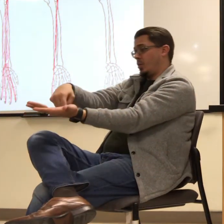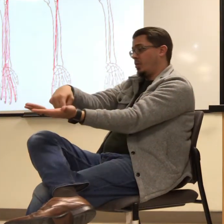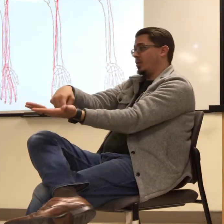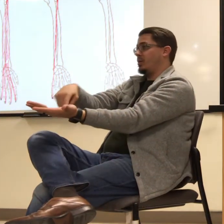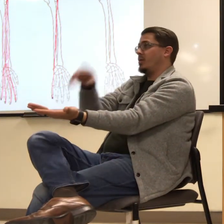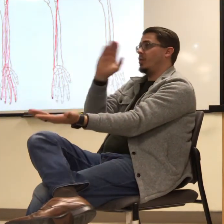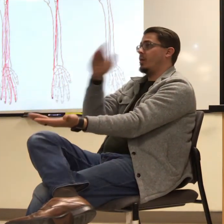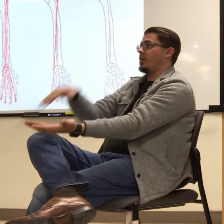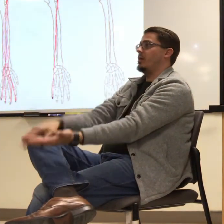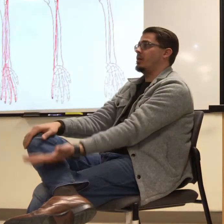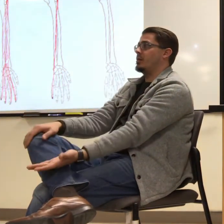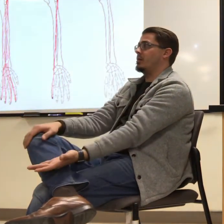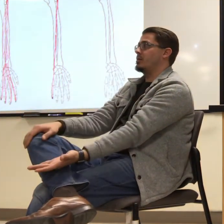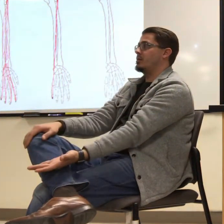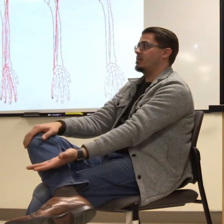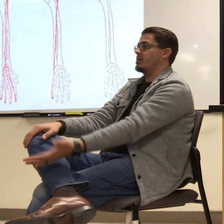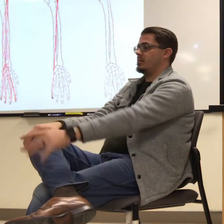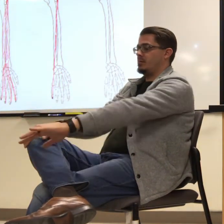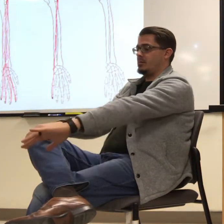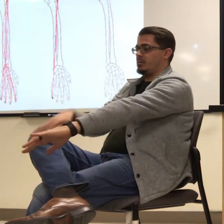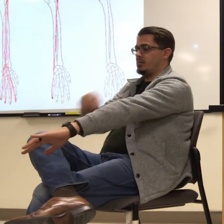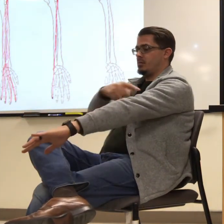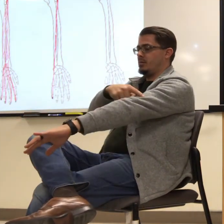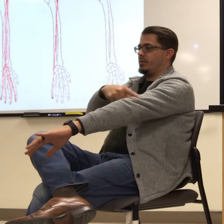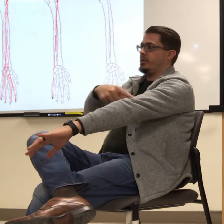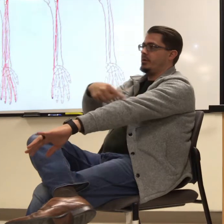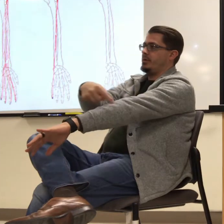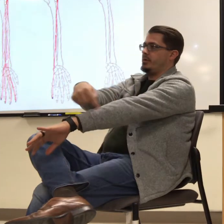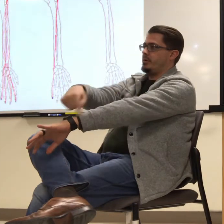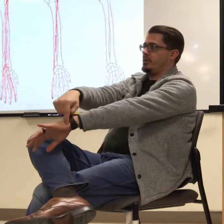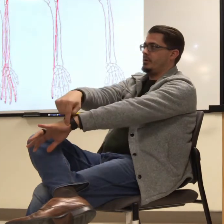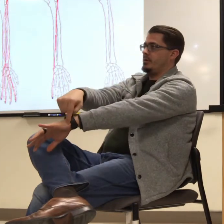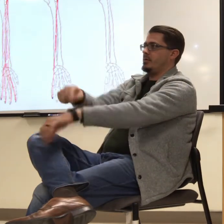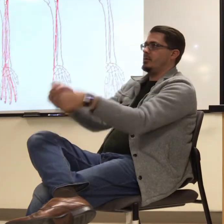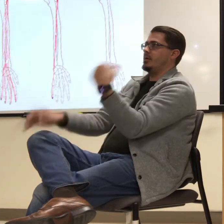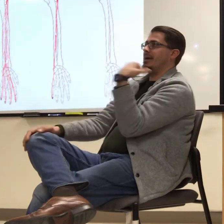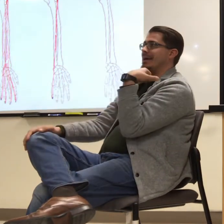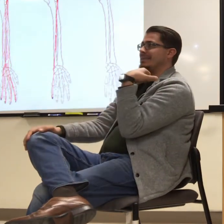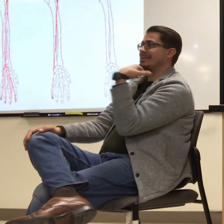said first. Extends wrist,